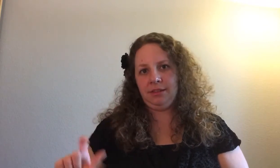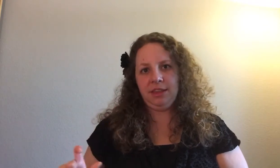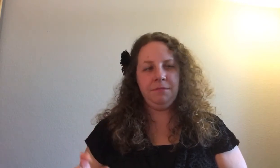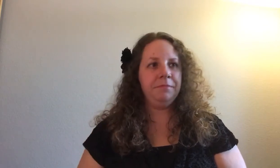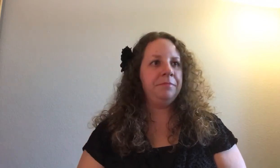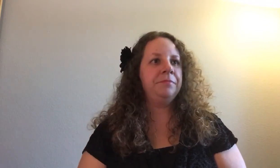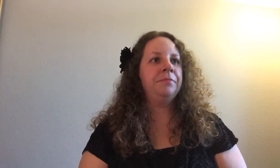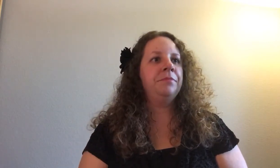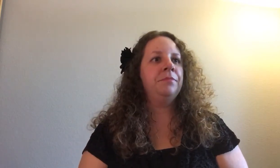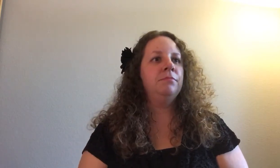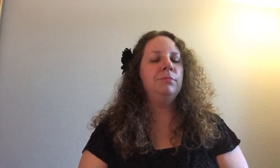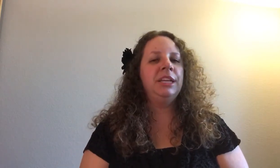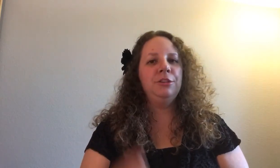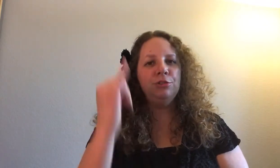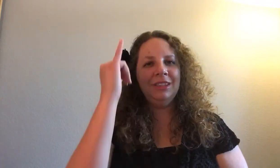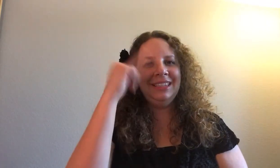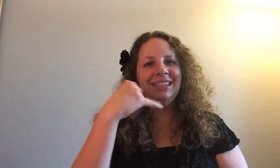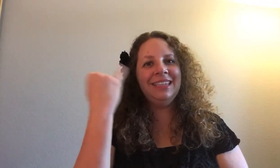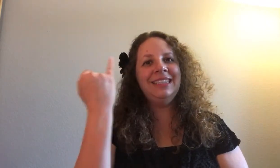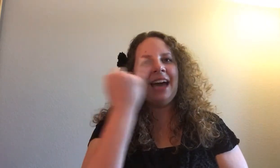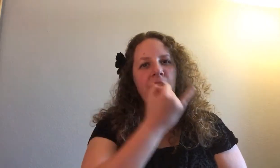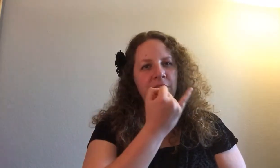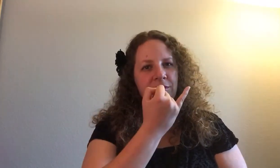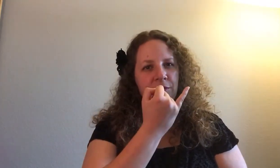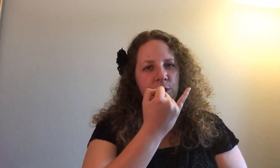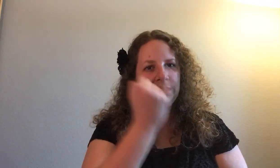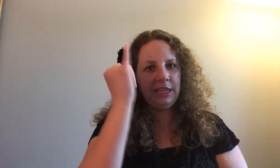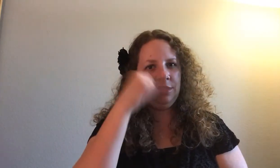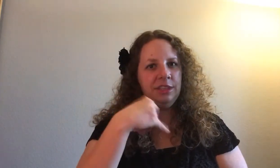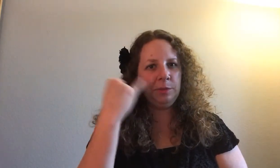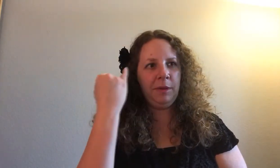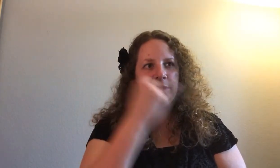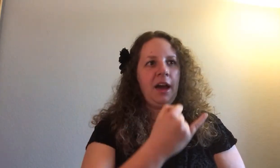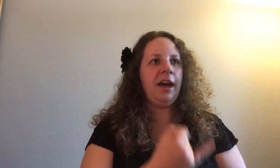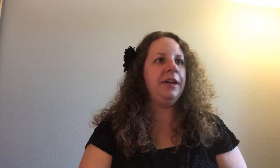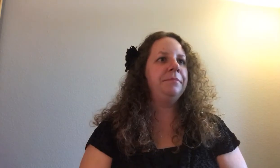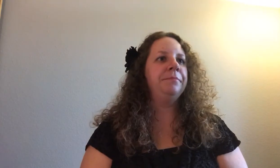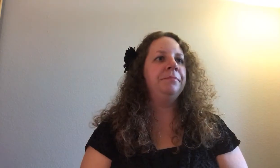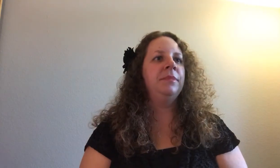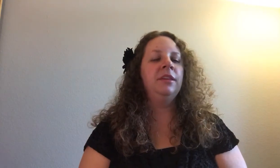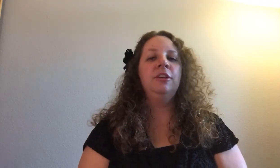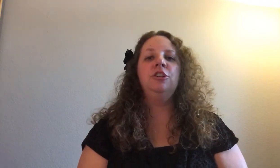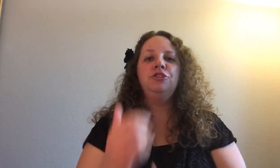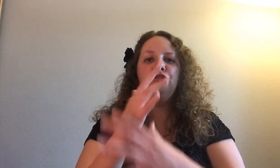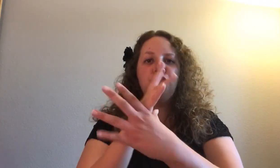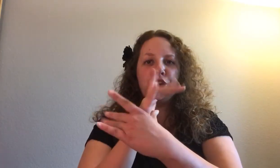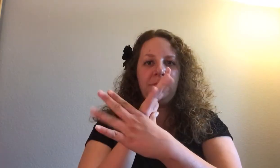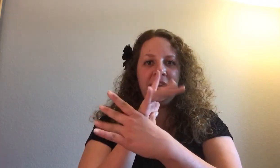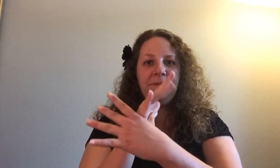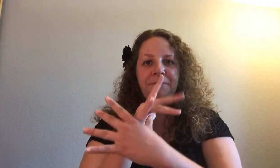Italy. But I usually see Italian food signed this way with the I. Germany,